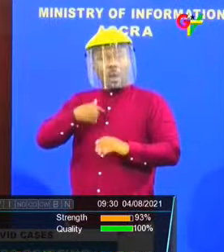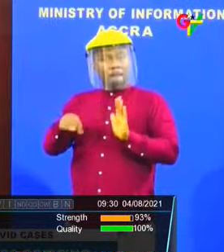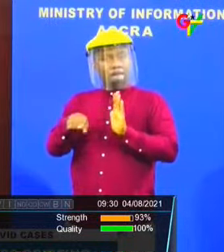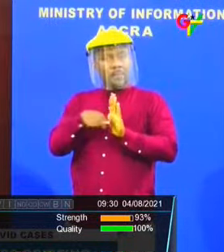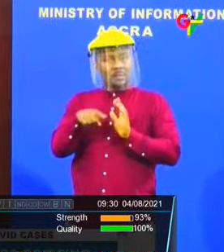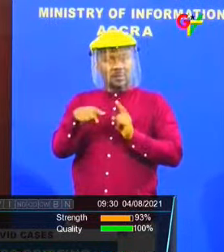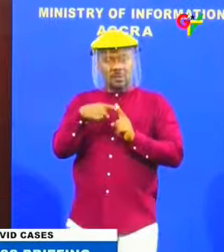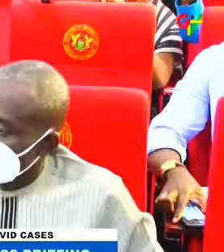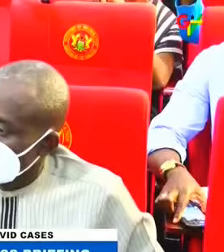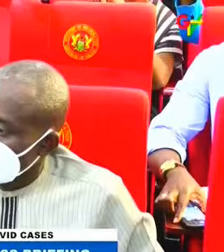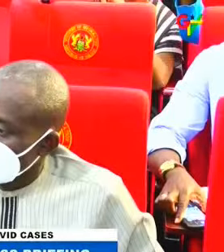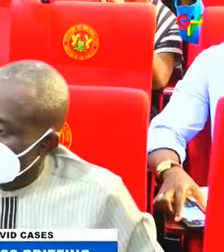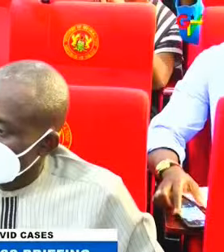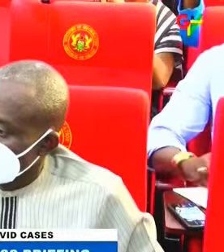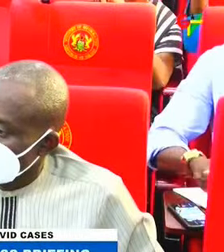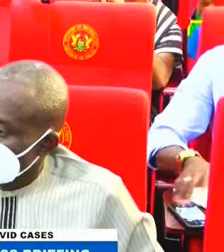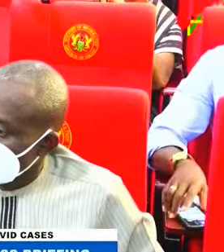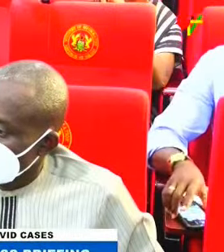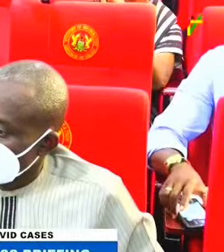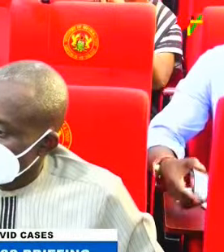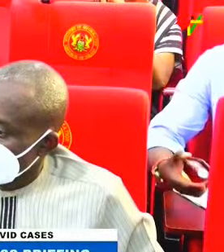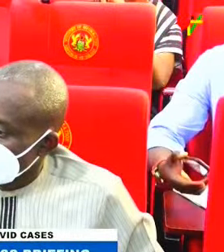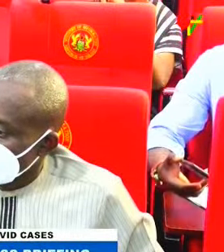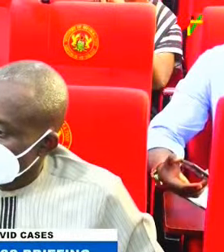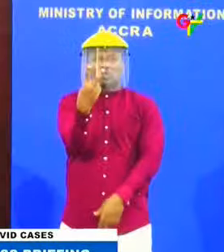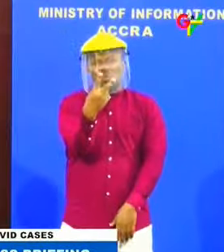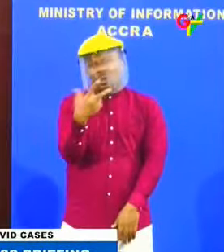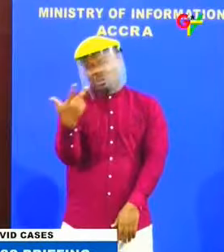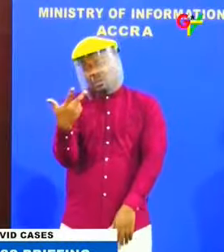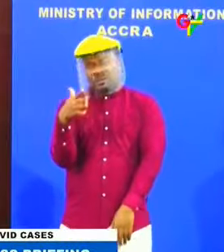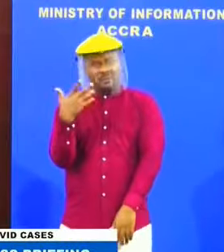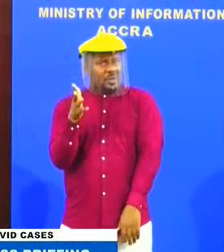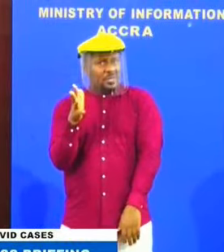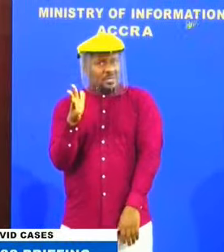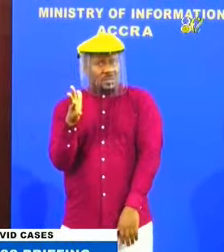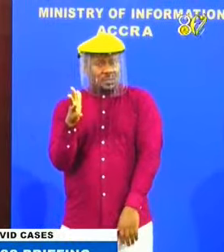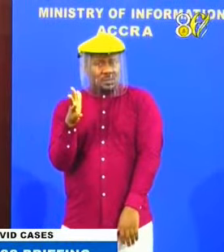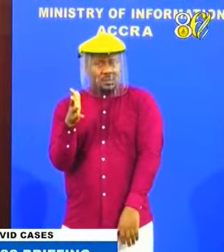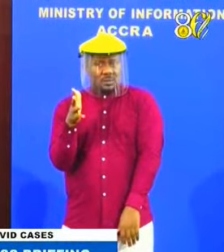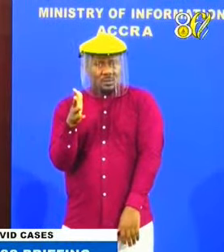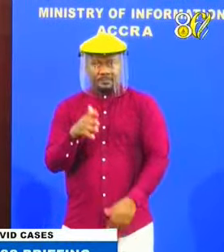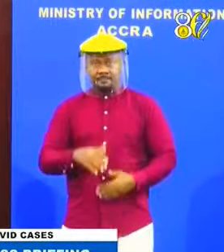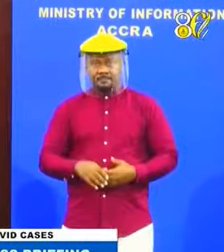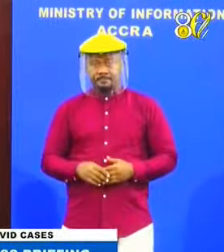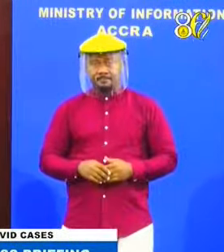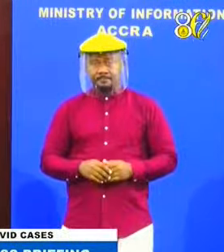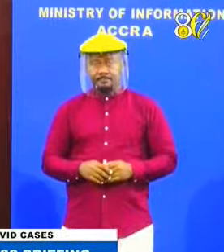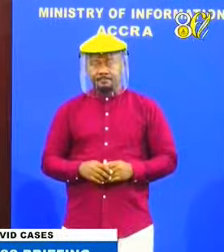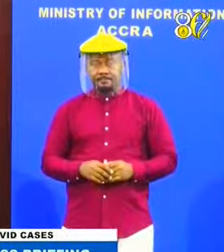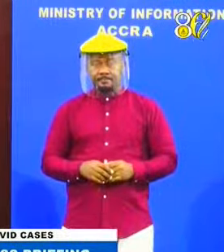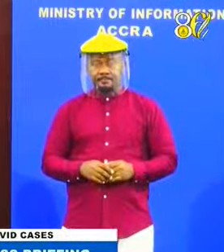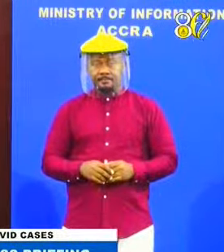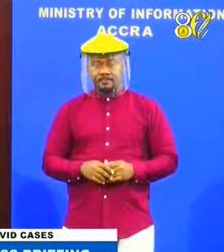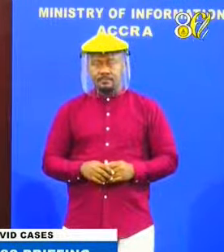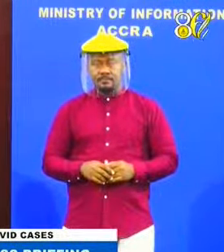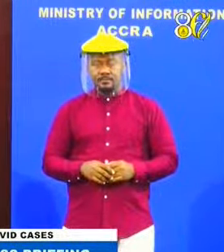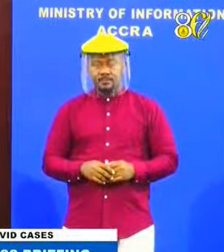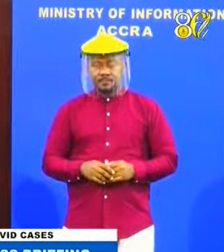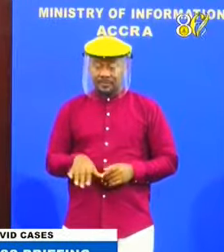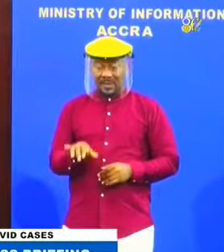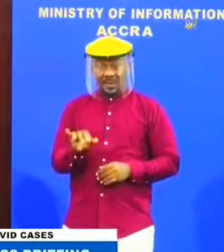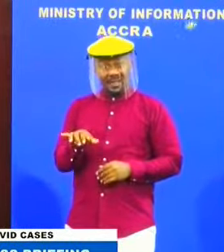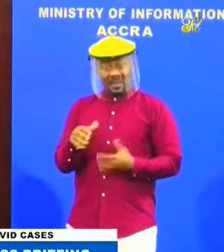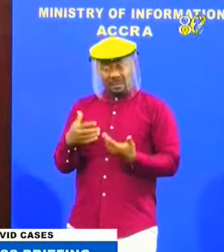only about 2 of those antigen test kits, 2 or 3 of them. Now, when this device